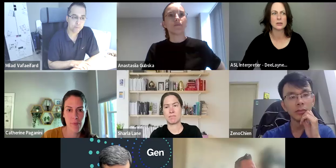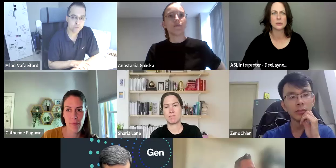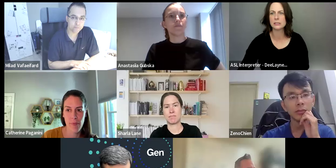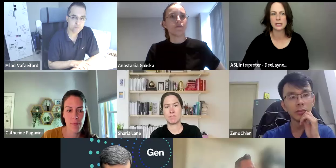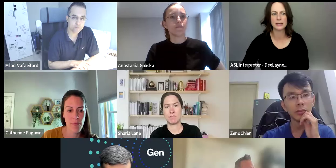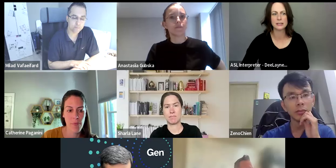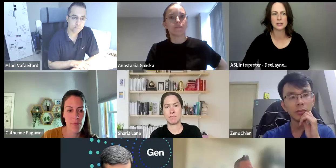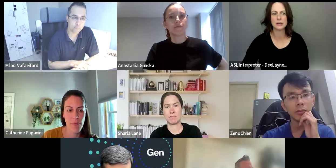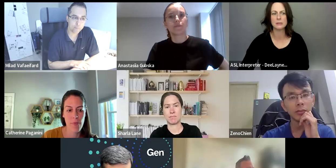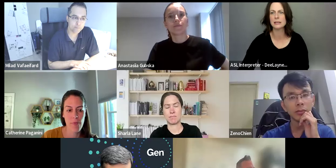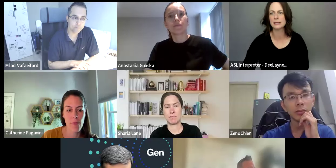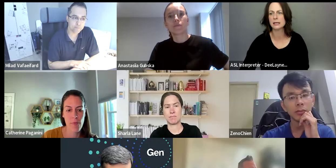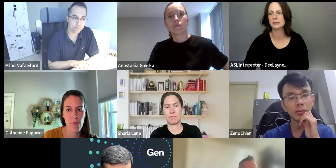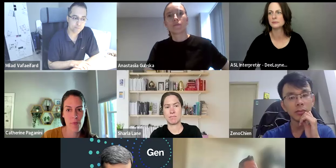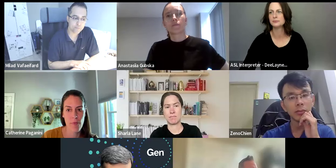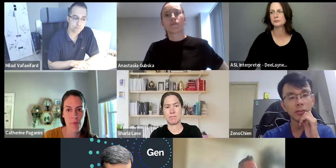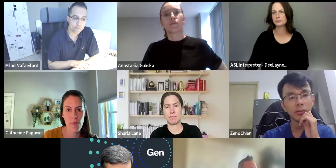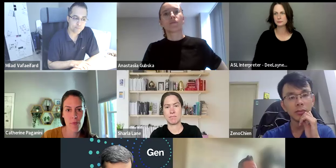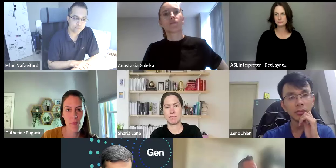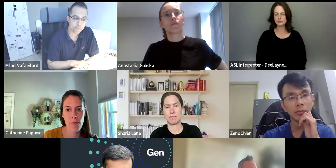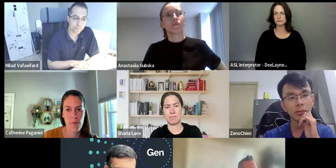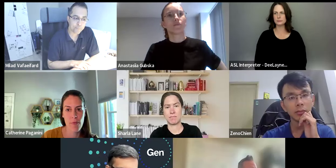Is that all you wanted to say, Anastasia? Milad's asking.